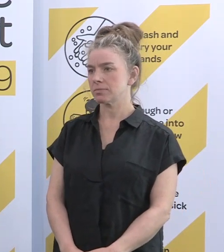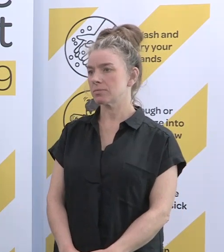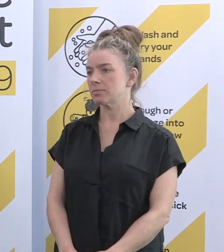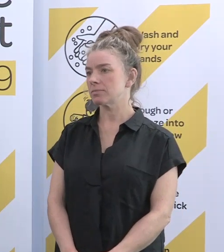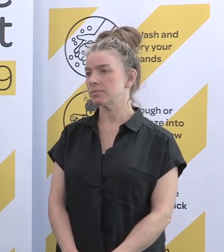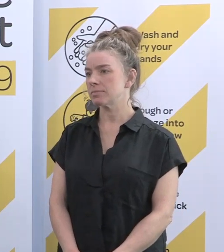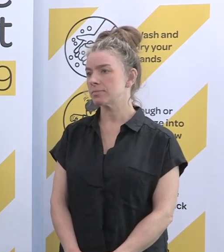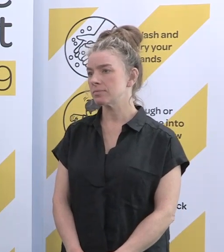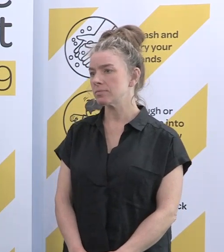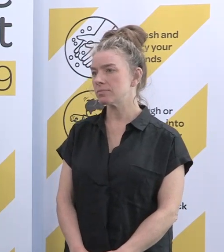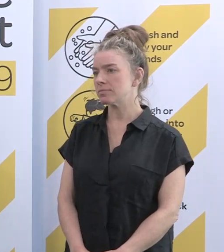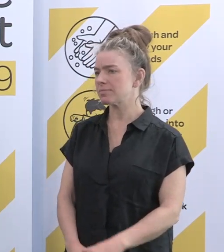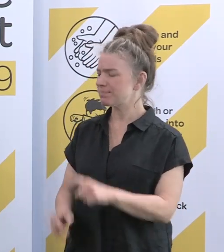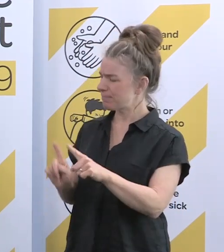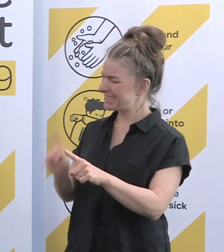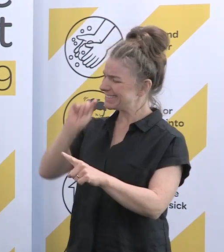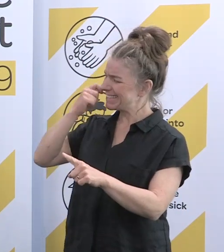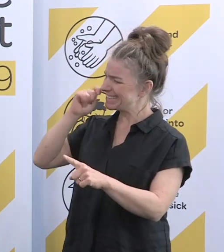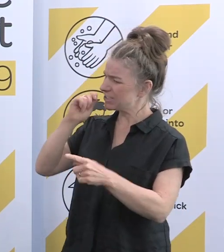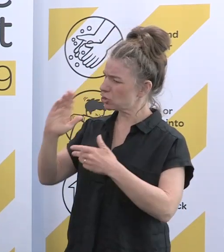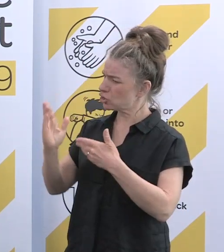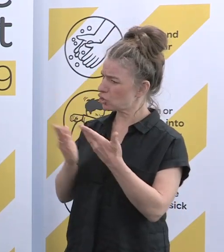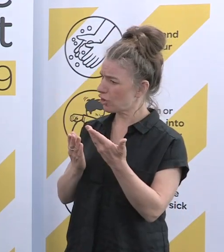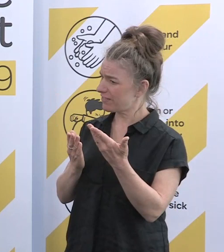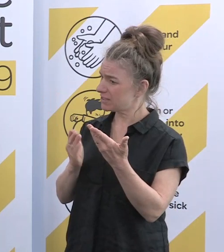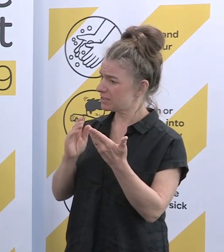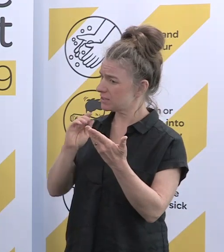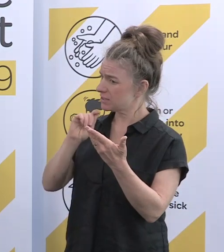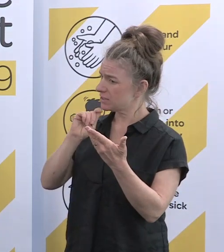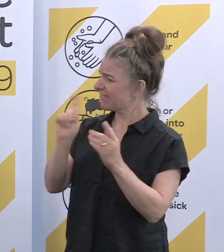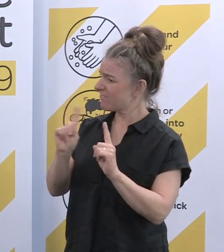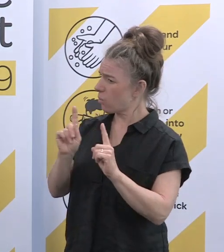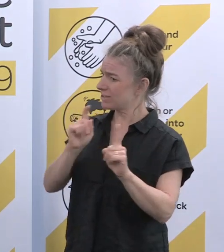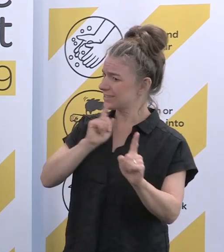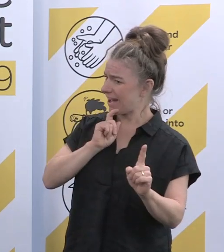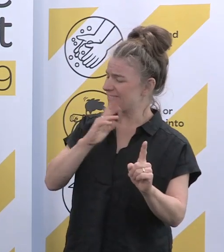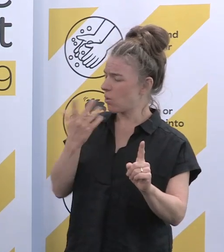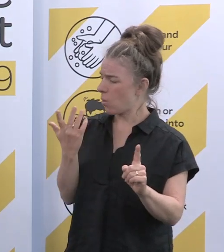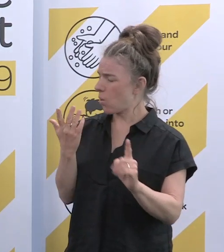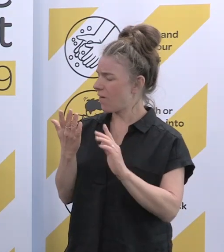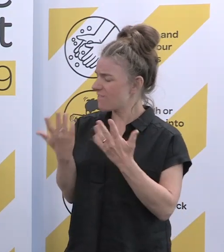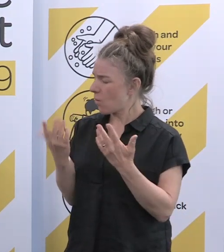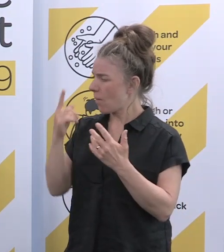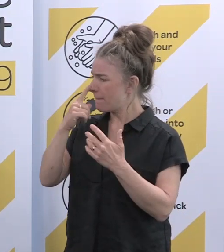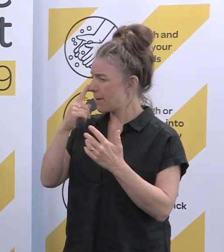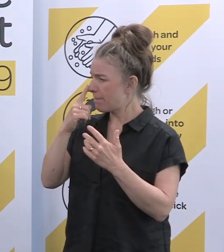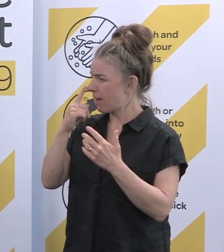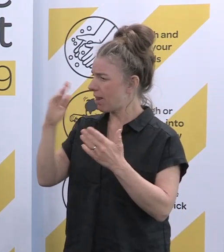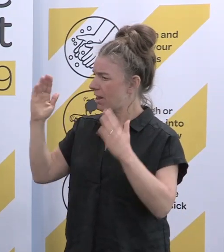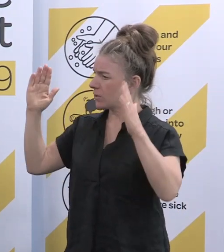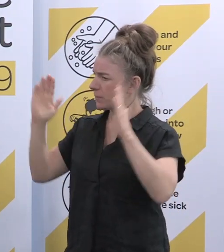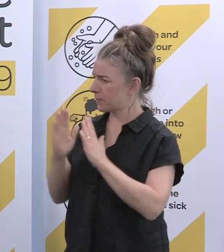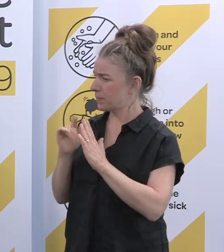I've still got a follow-up here. How does that connect to the dentist, that you're stopping that to free up staff, or to just eliminate the amount of people coming into the hospital?